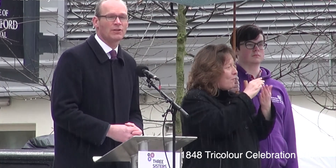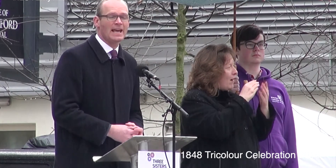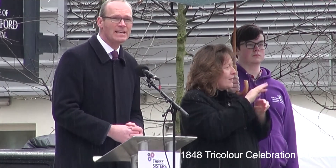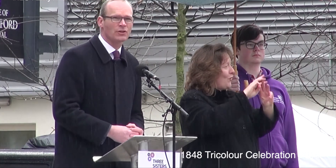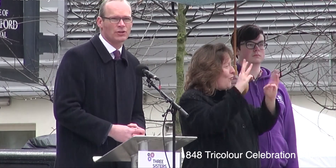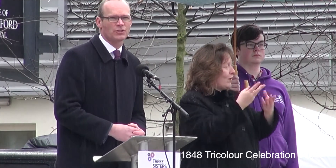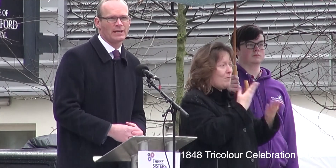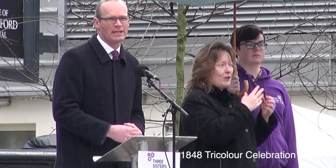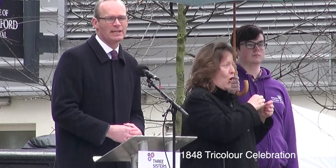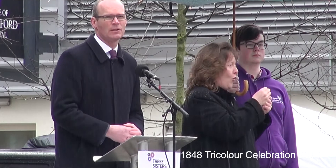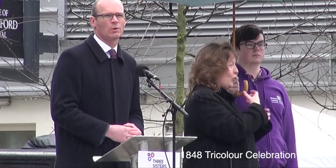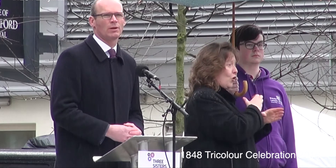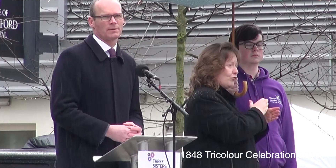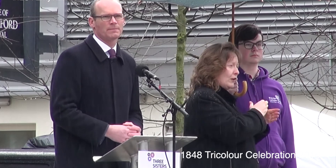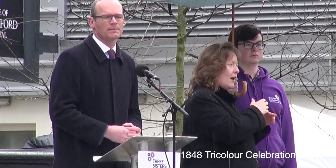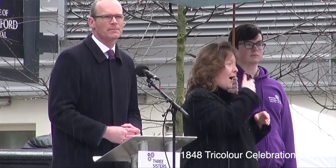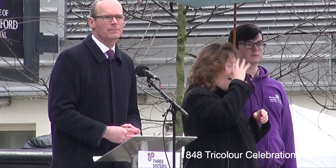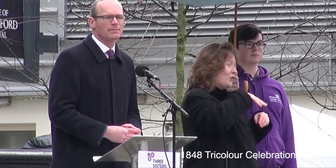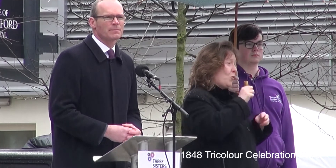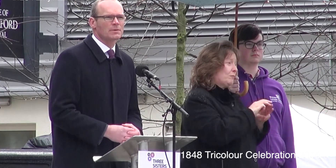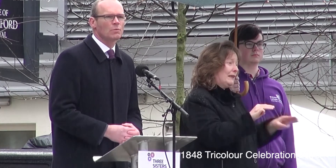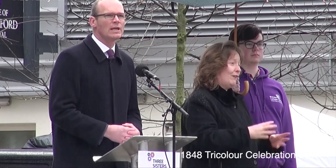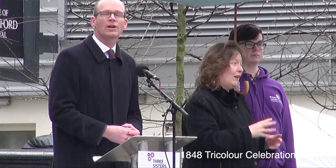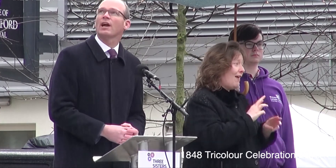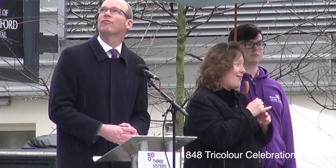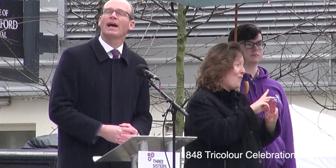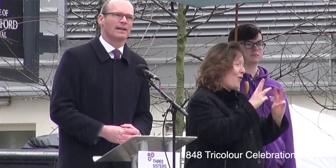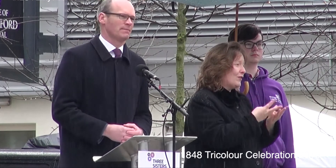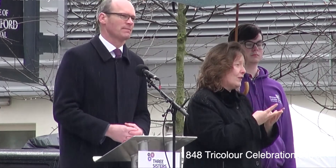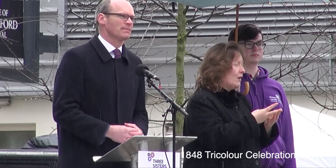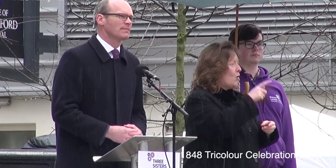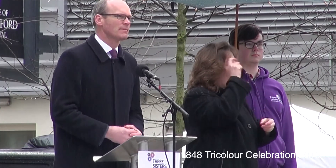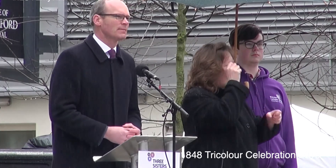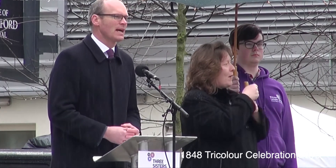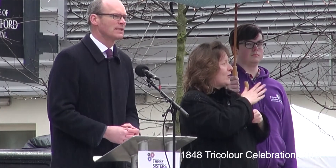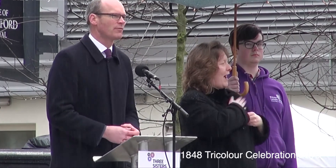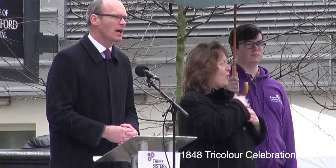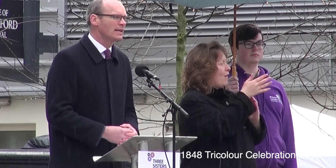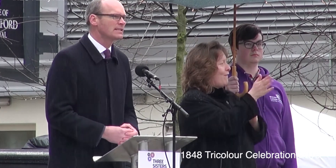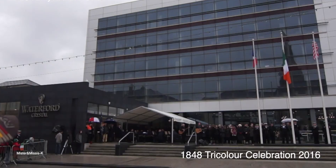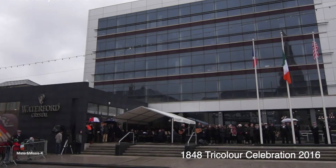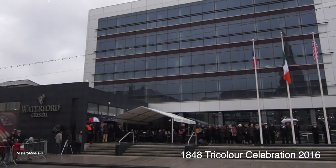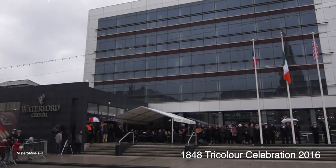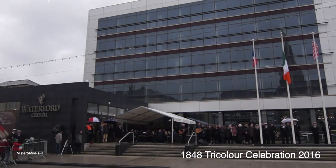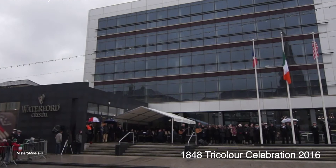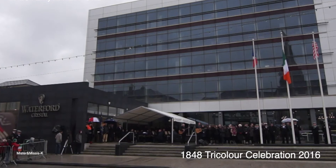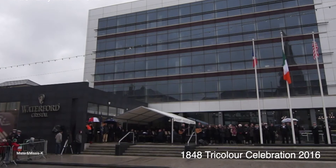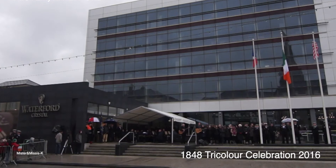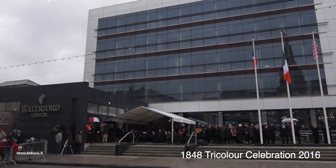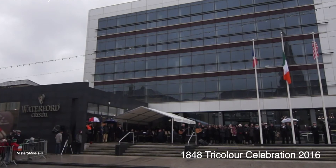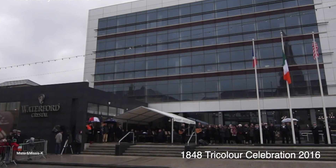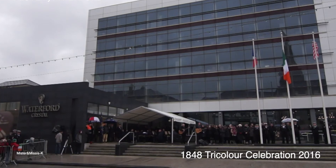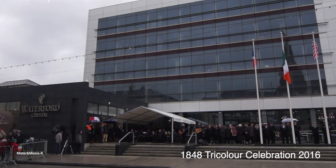longer now than any other country in the world. We look at our flag as it flies in different